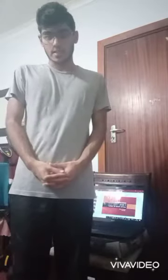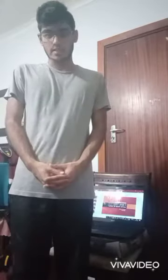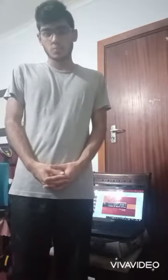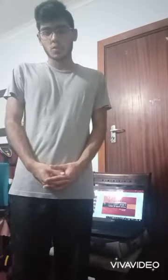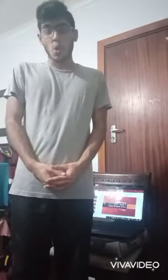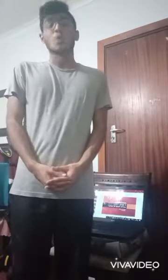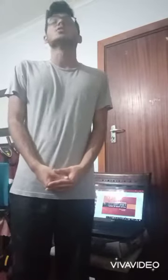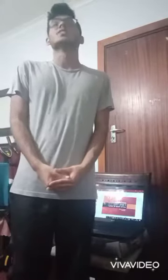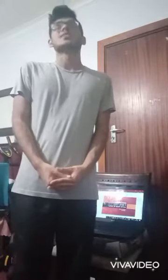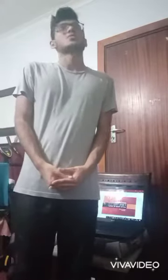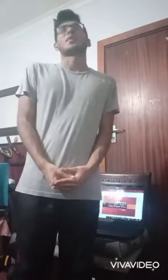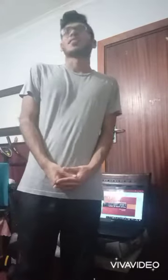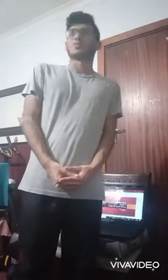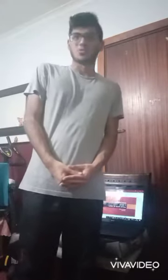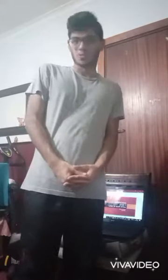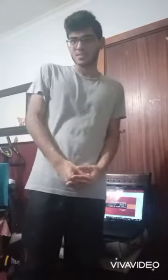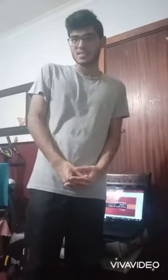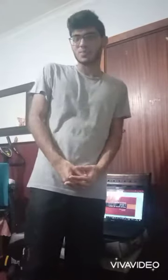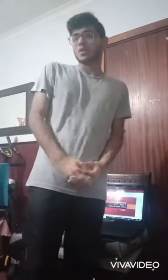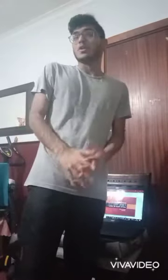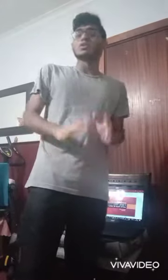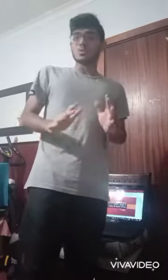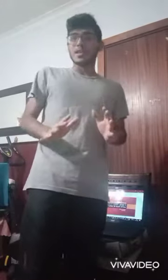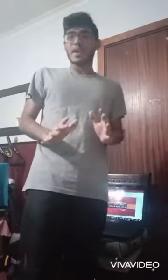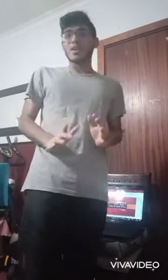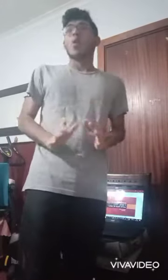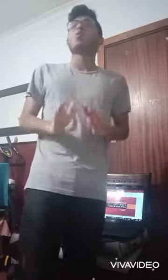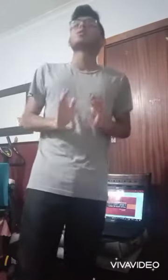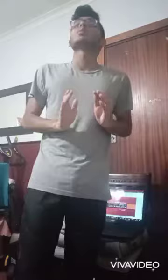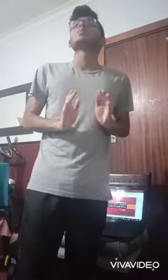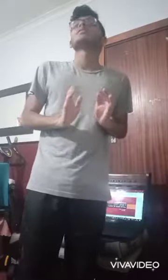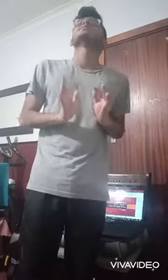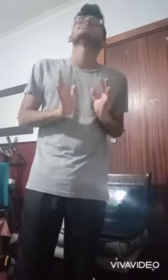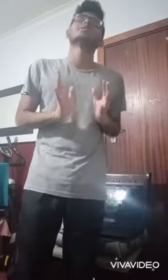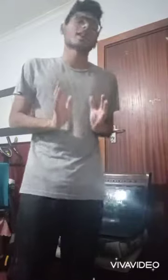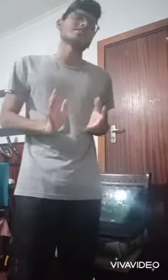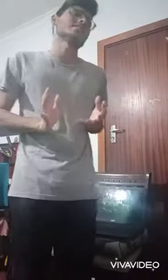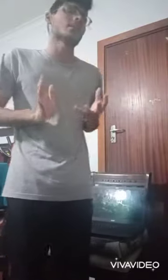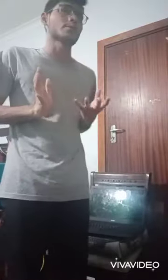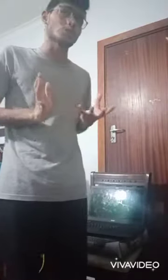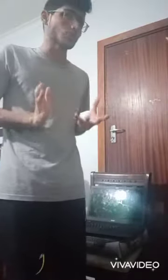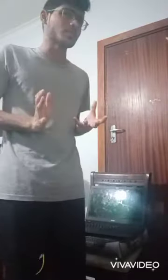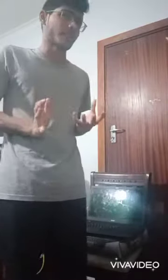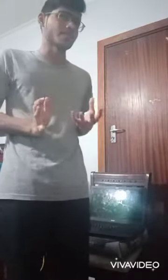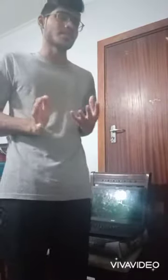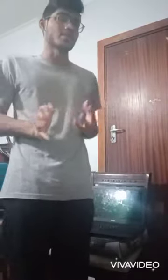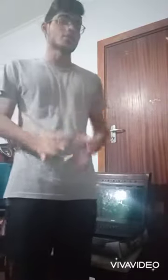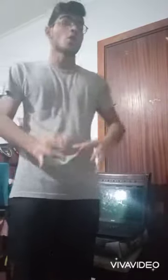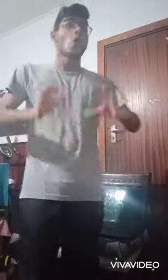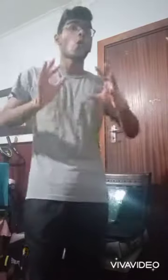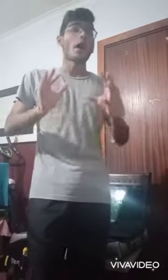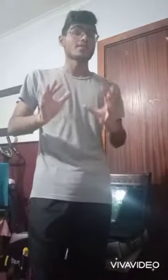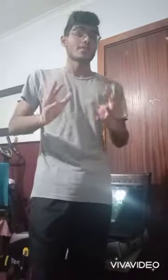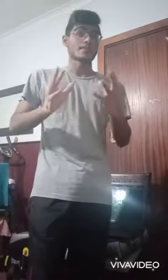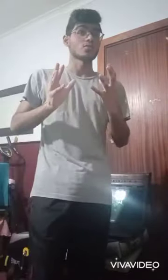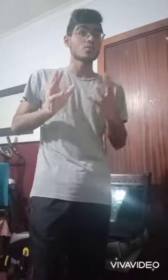21207-336. Good day to my fellow students. Today we will be discussing in our social sciences lesson water as a